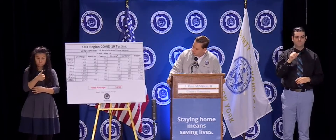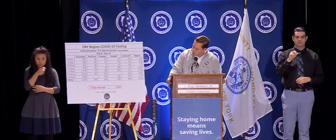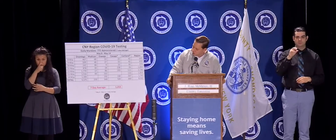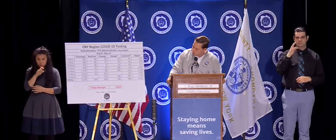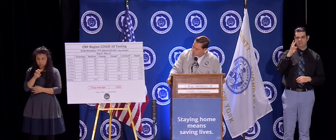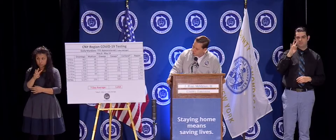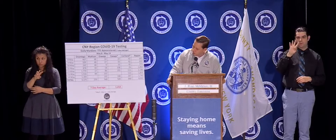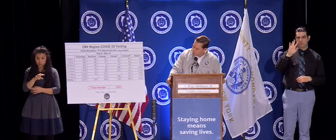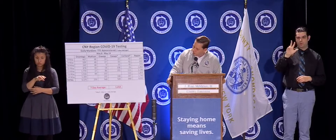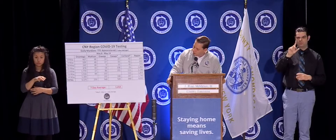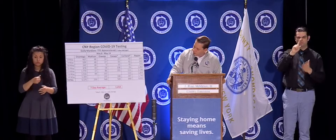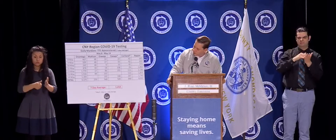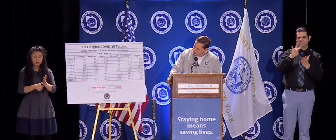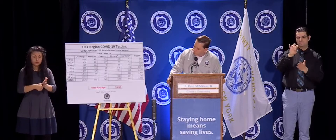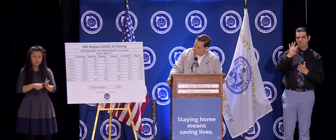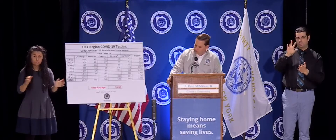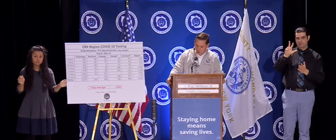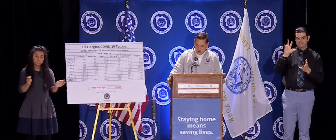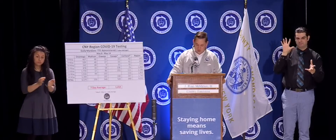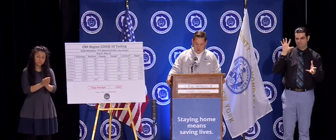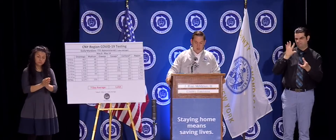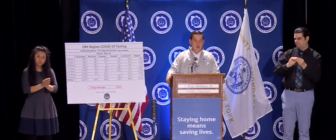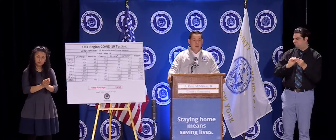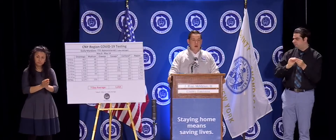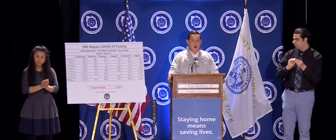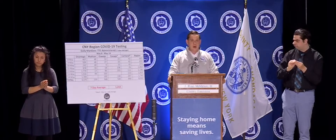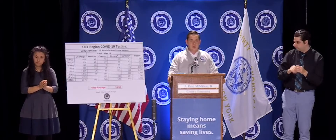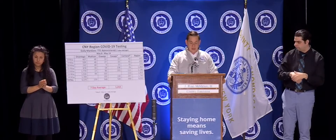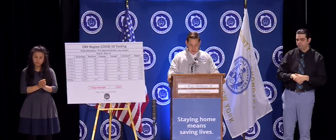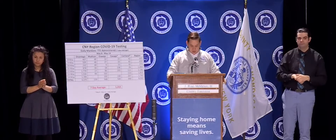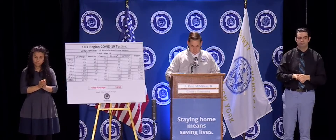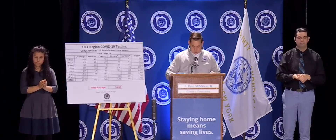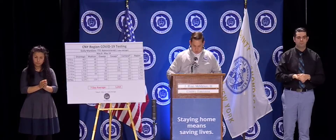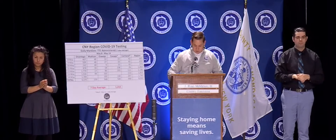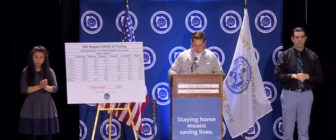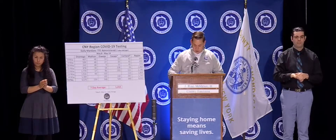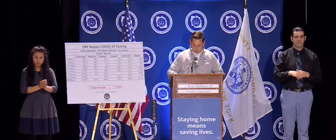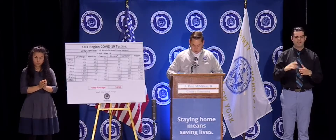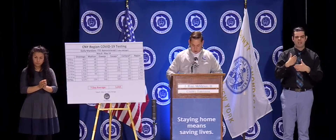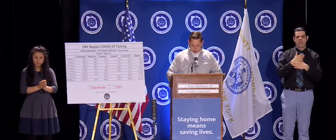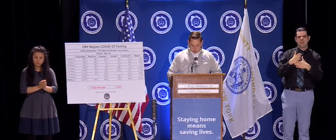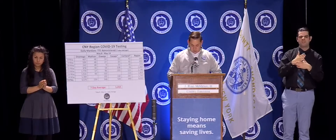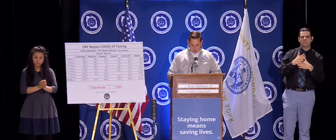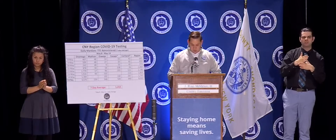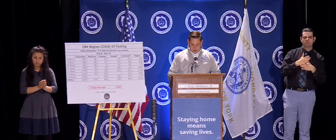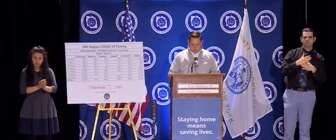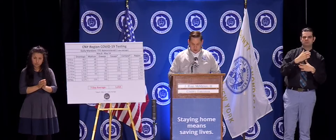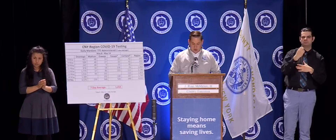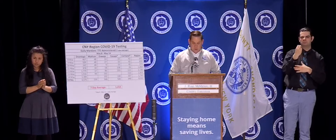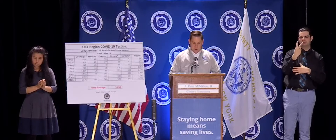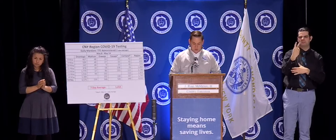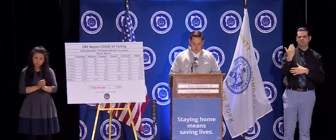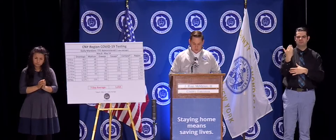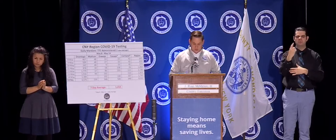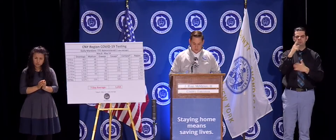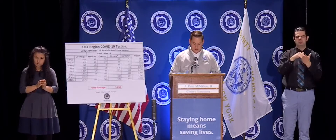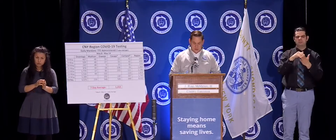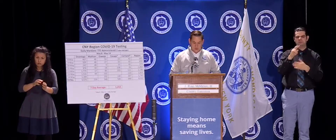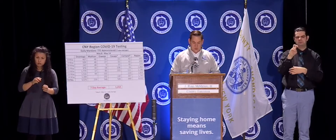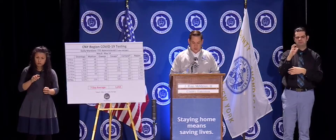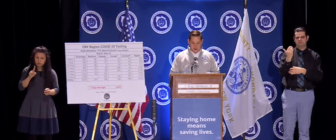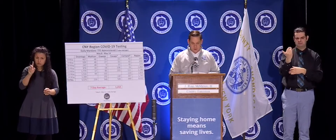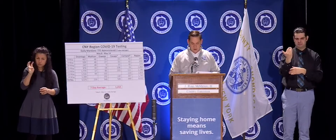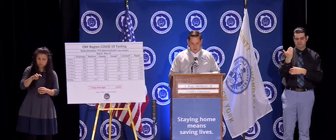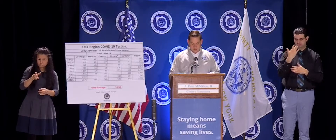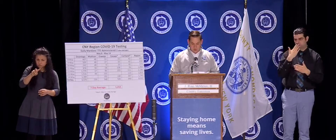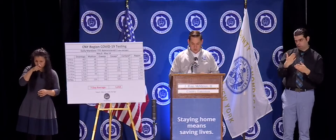7-day average, looks like 1,215. Again, really strong numbers. I want to thank our partners in